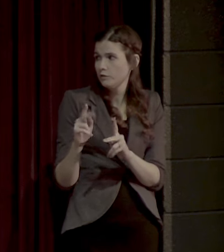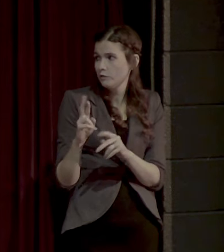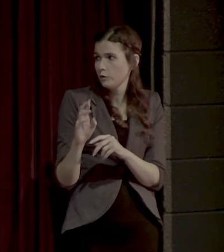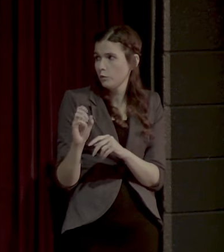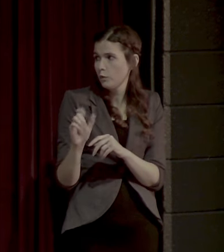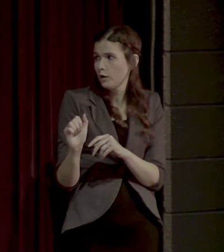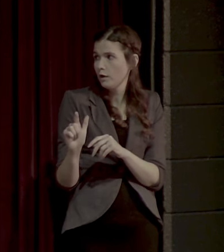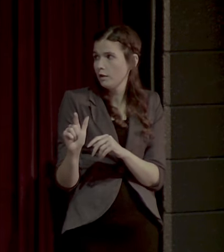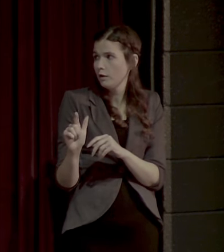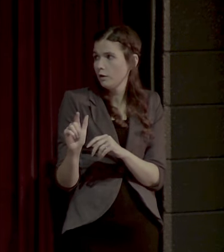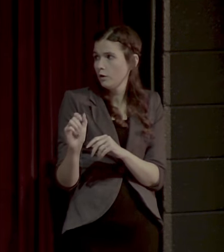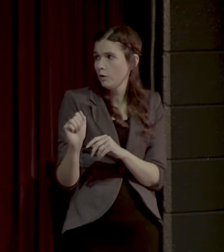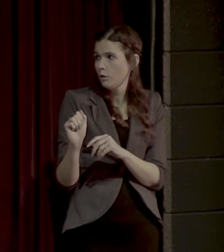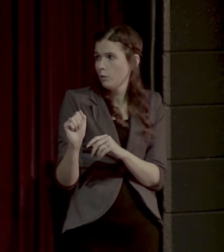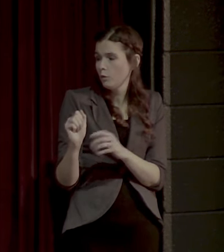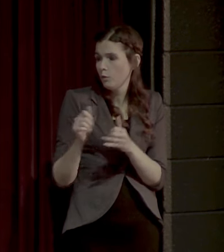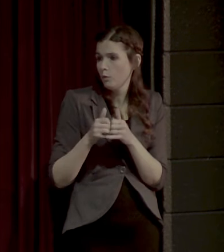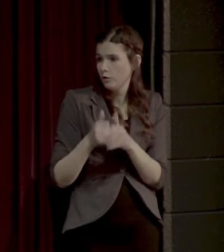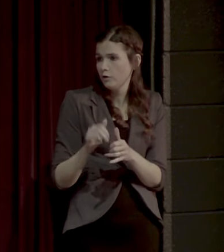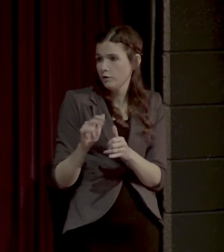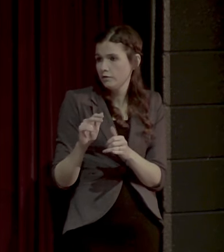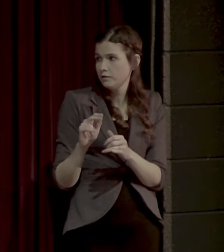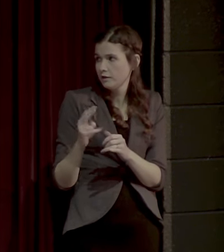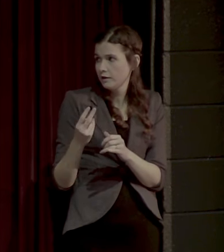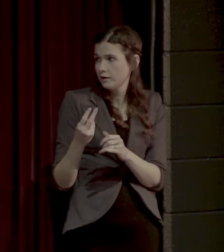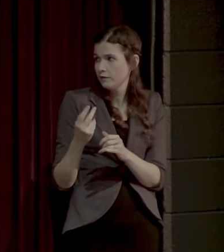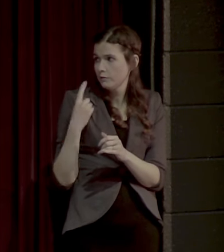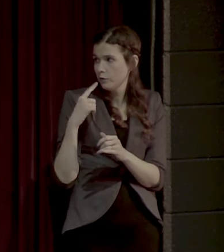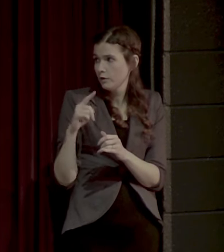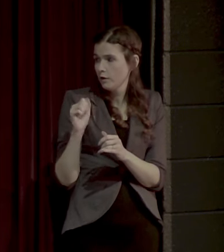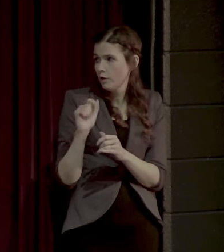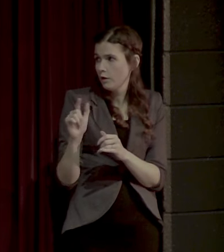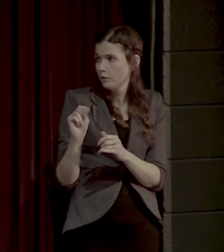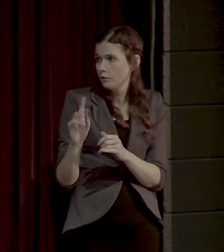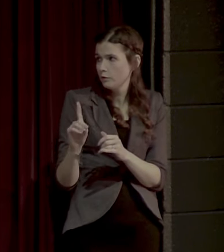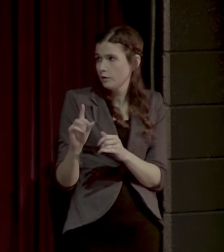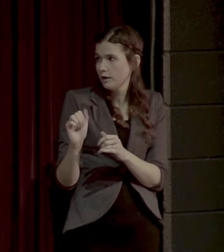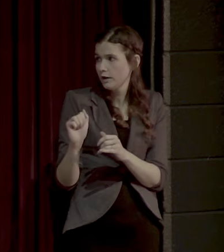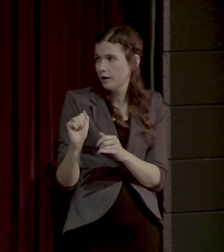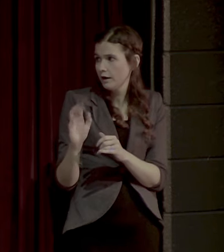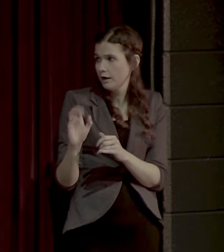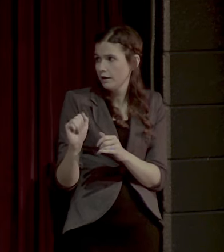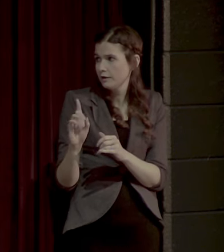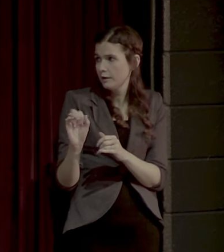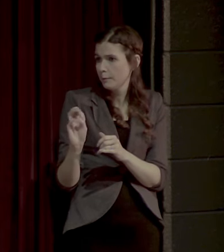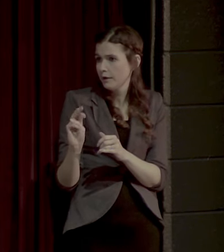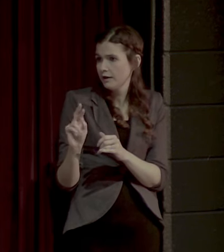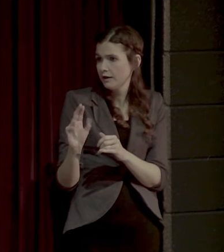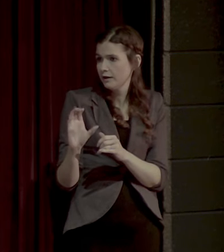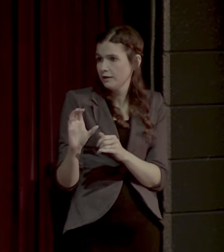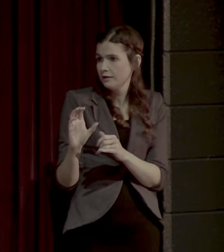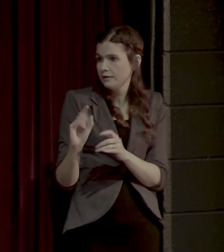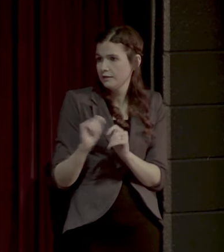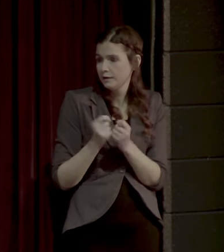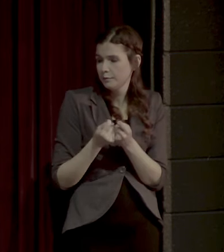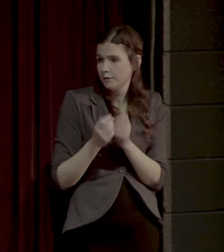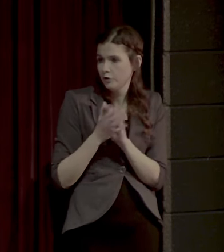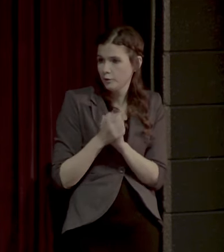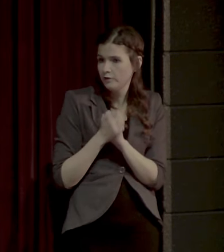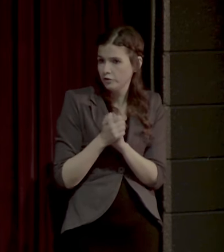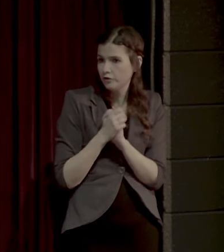second of three students named to the Honor Society's All-North Dakota Academic Team. Congratulations, Mara.